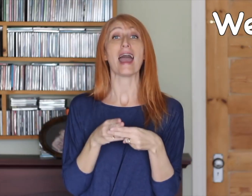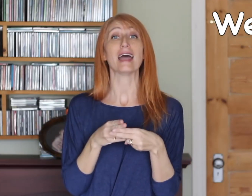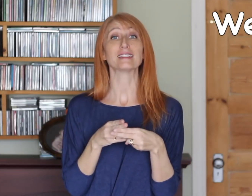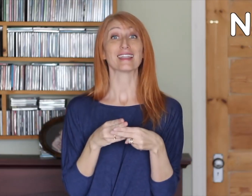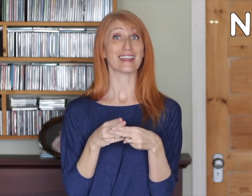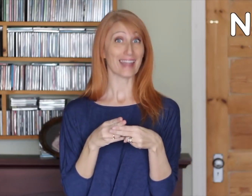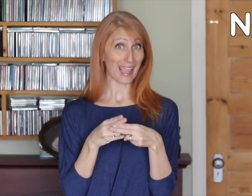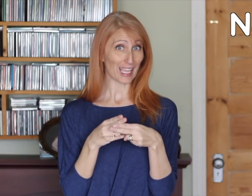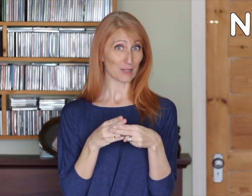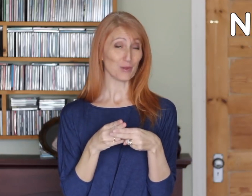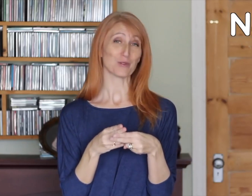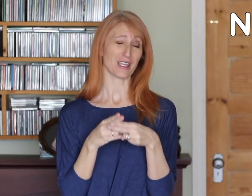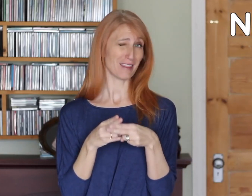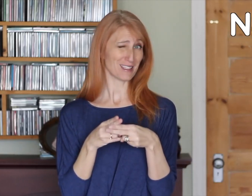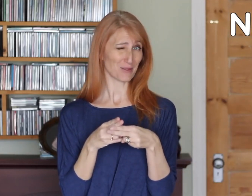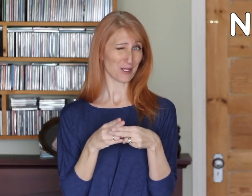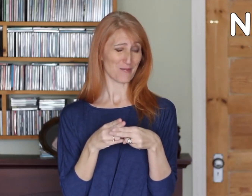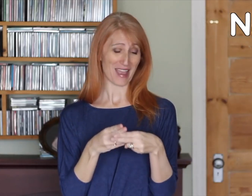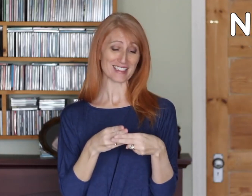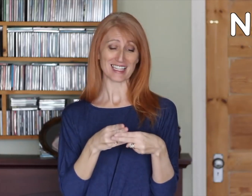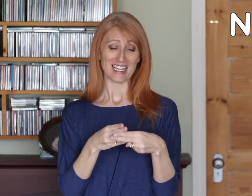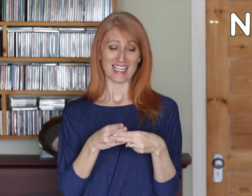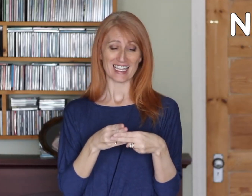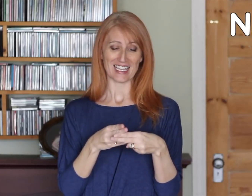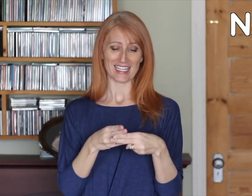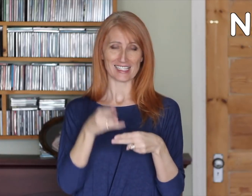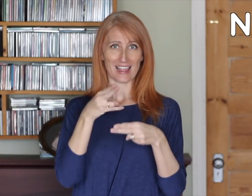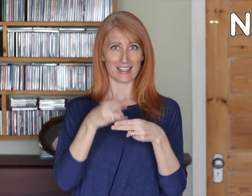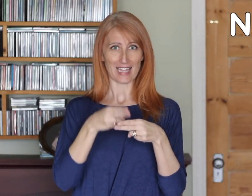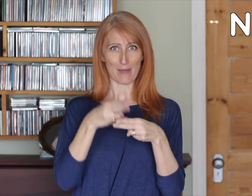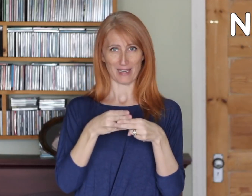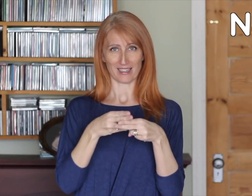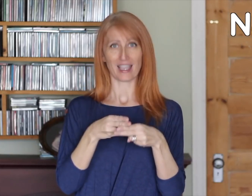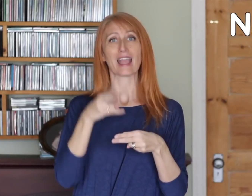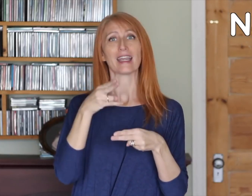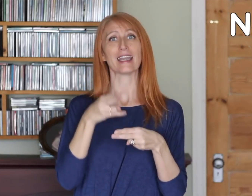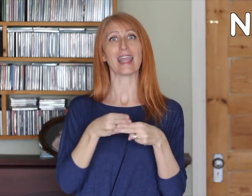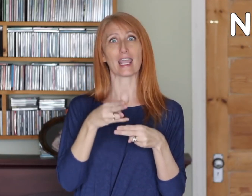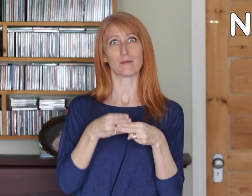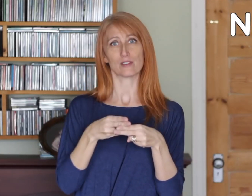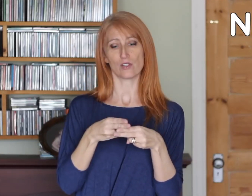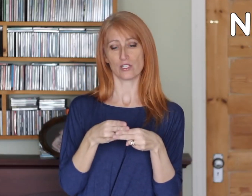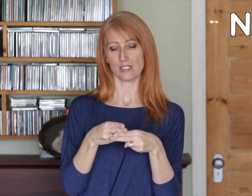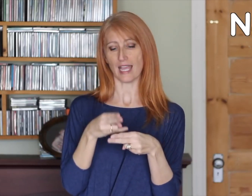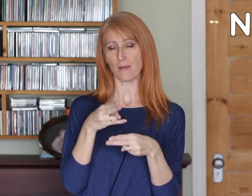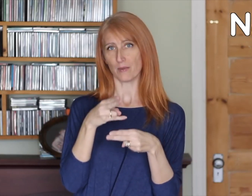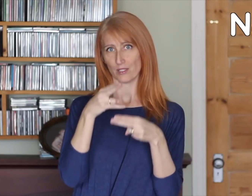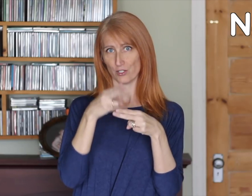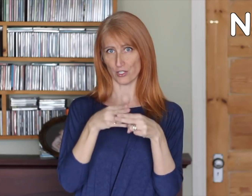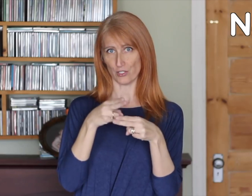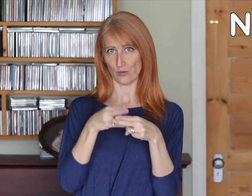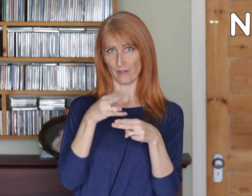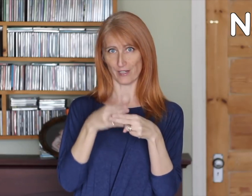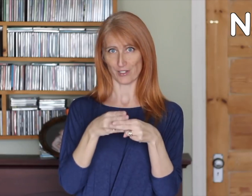and name, which I think is what you meant, is tapping. Name. So you just tap your two fingers